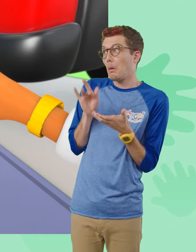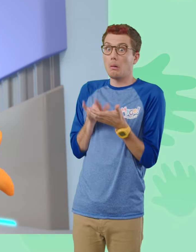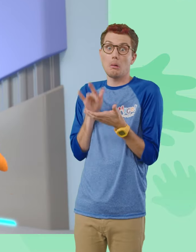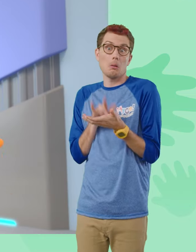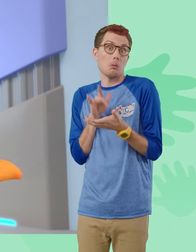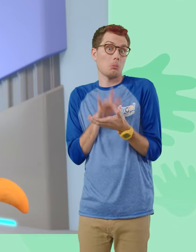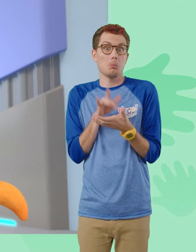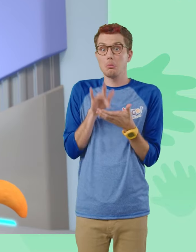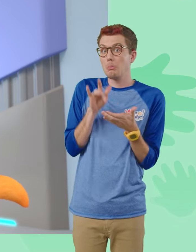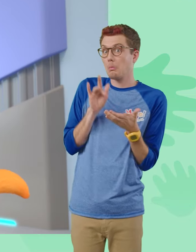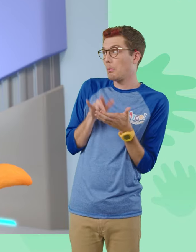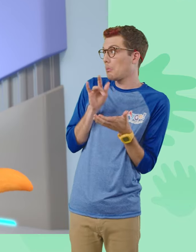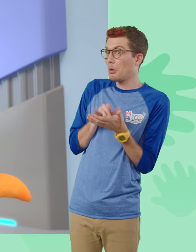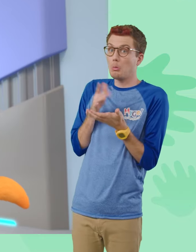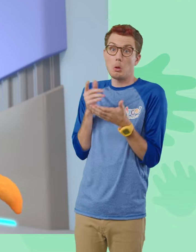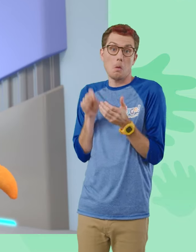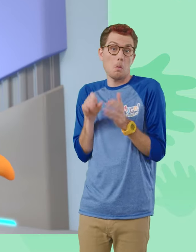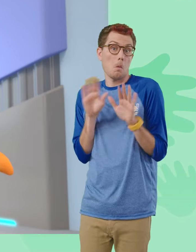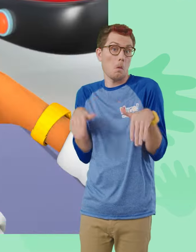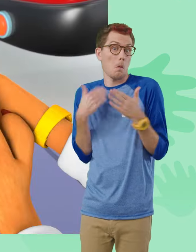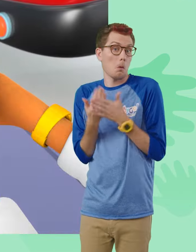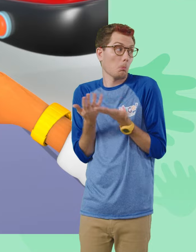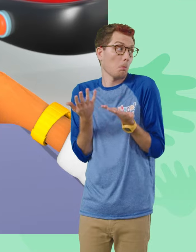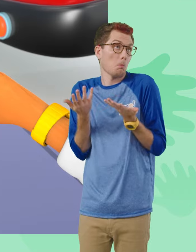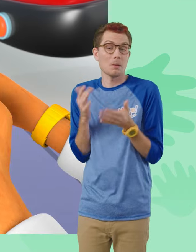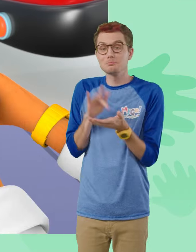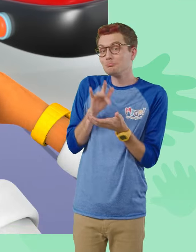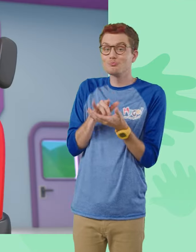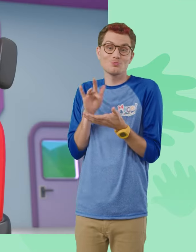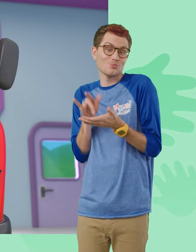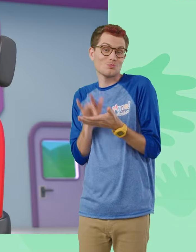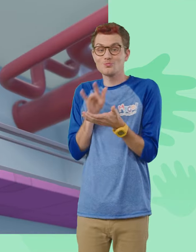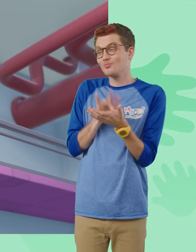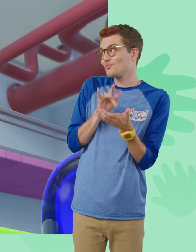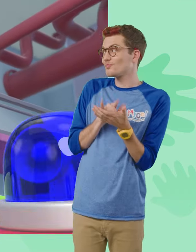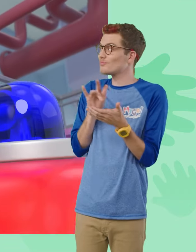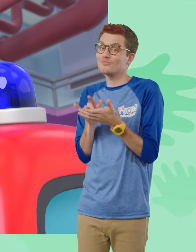Oh, pressing them all should do the trick.